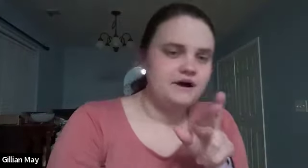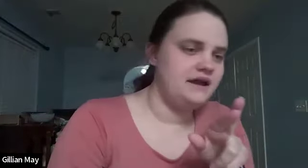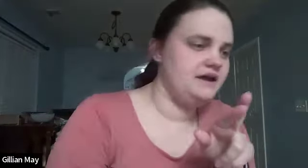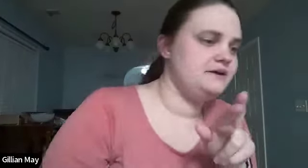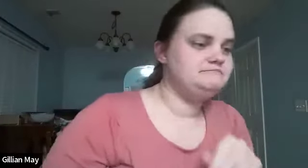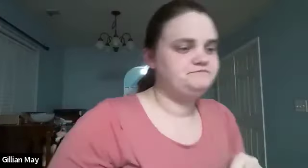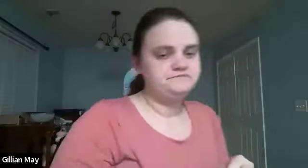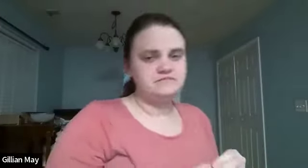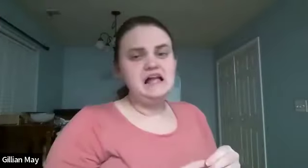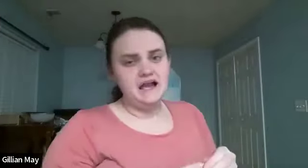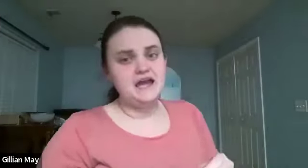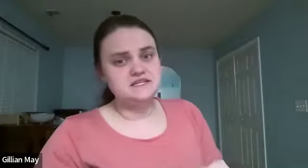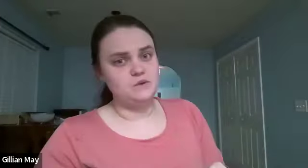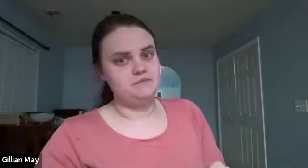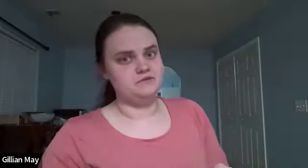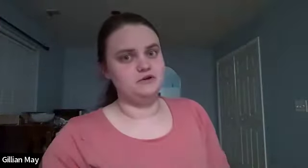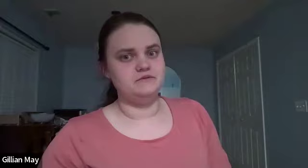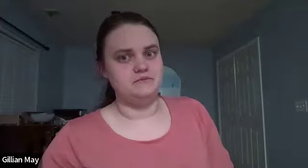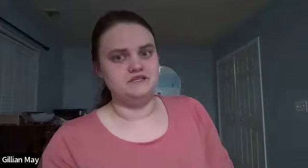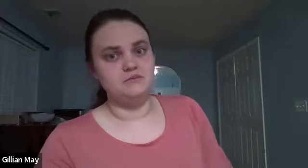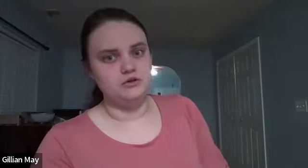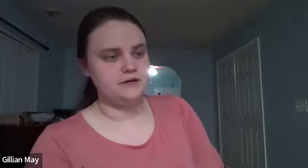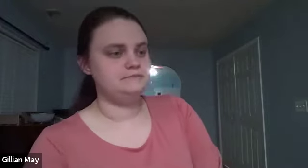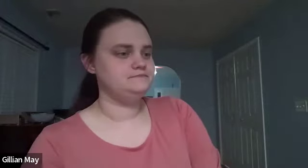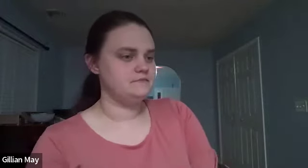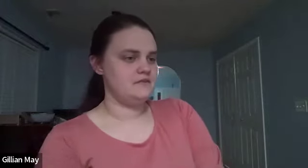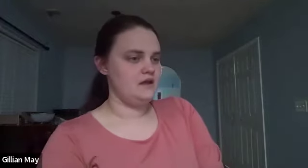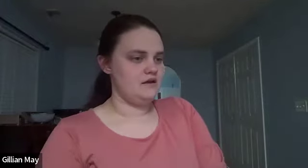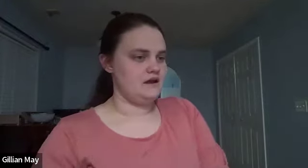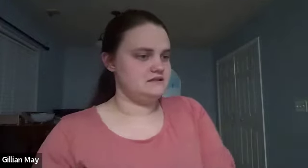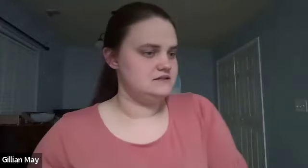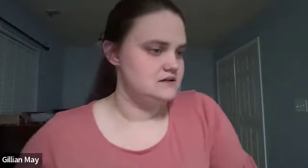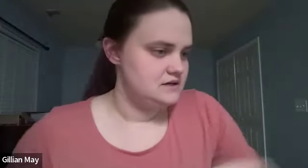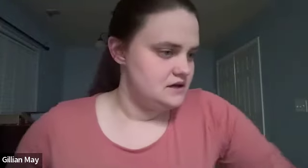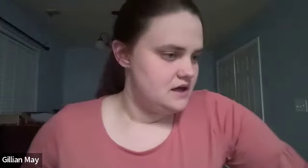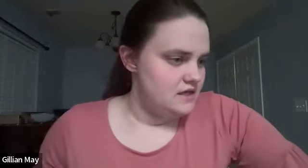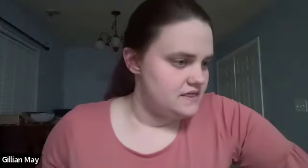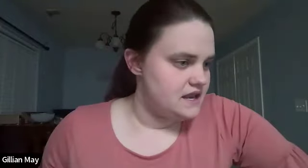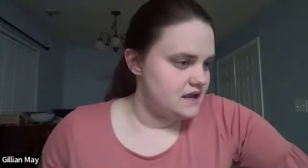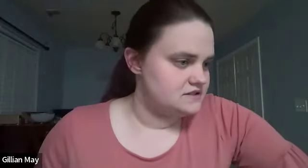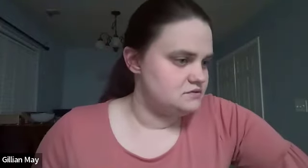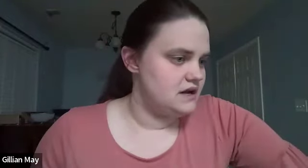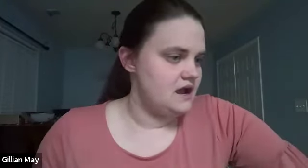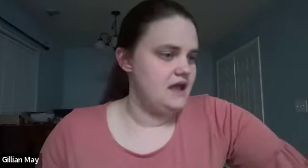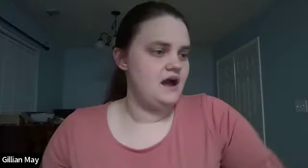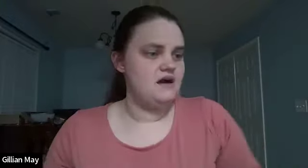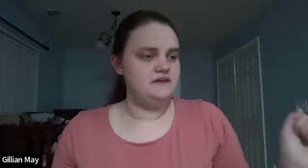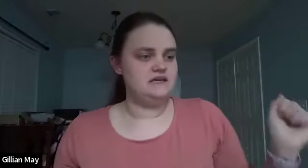but I have seen white bear before to represent a polar bear. All right. The next one I have